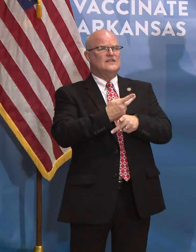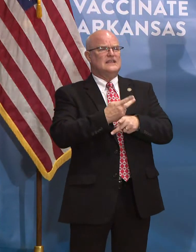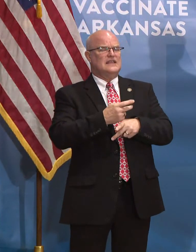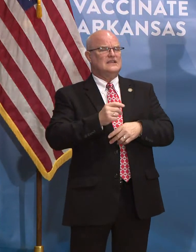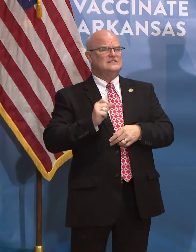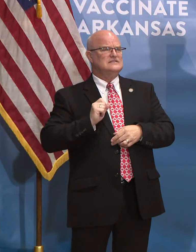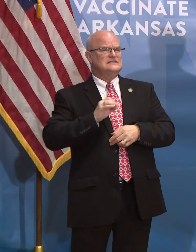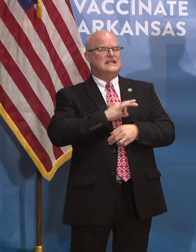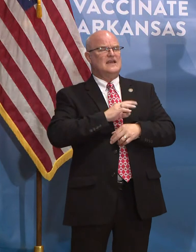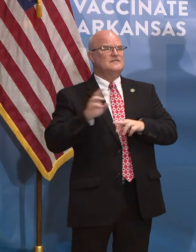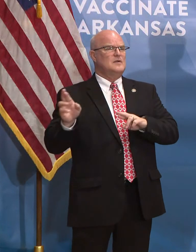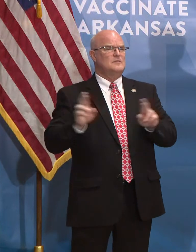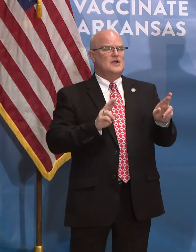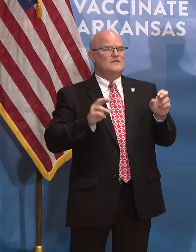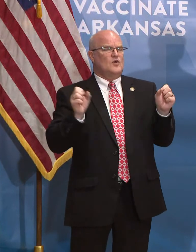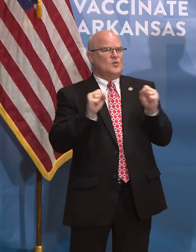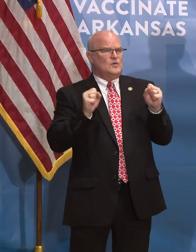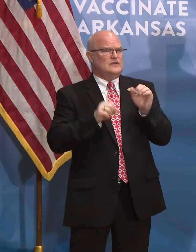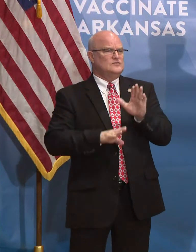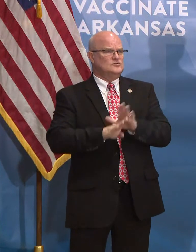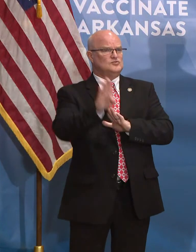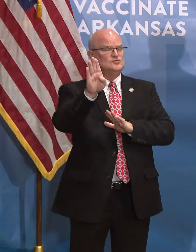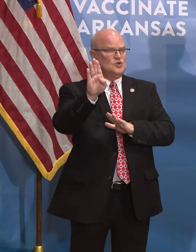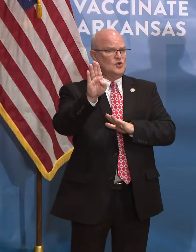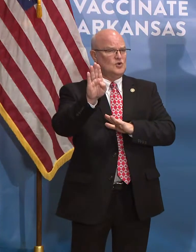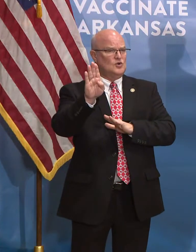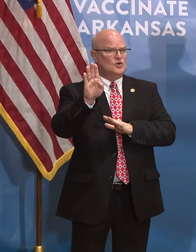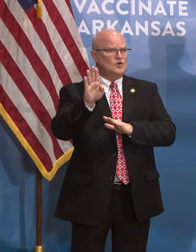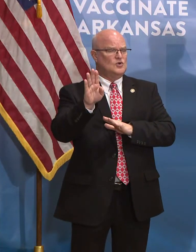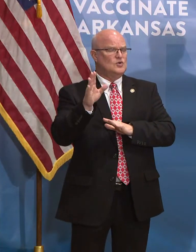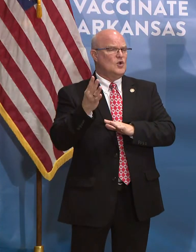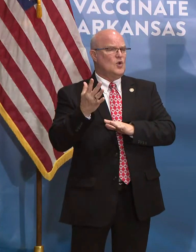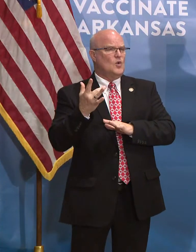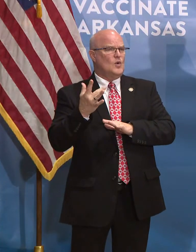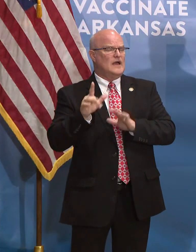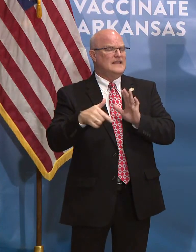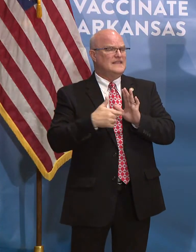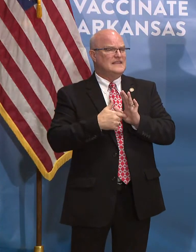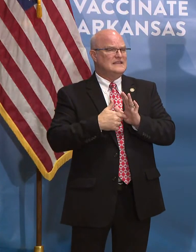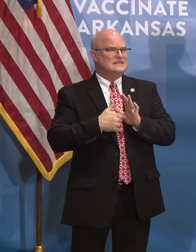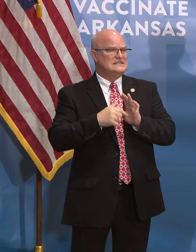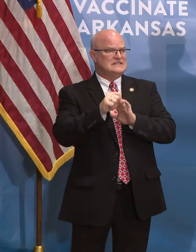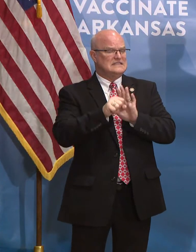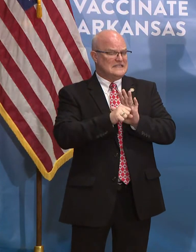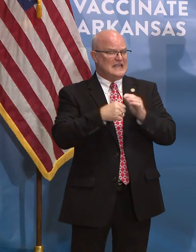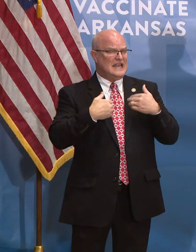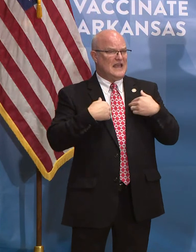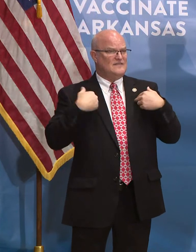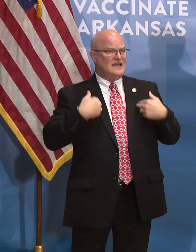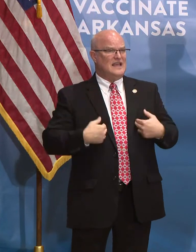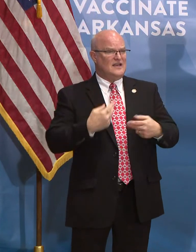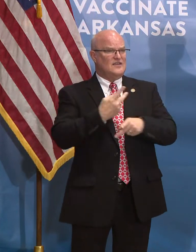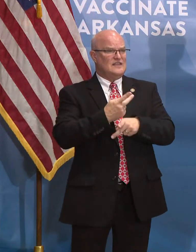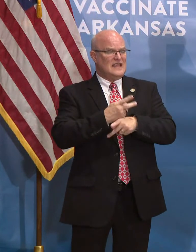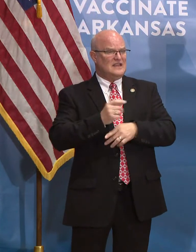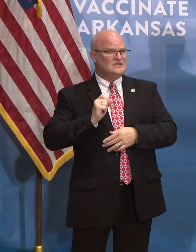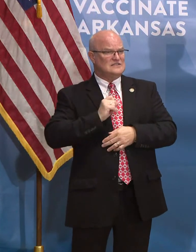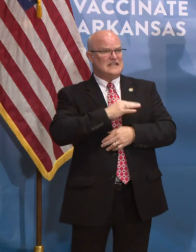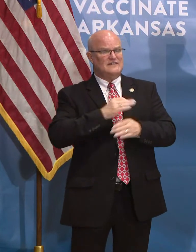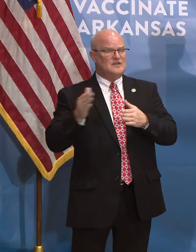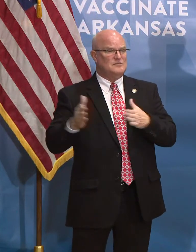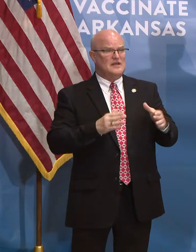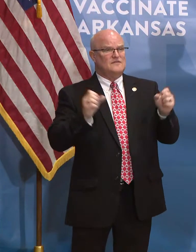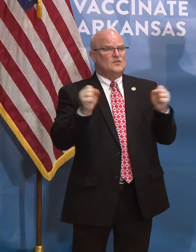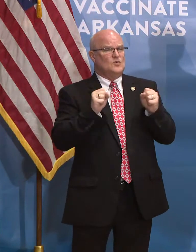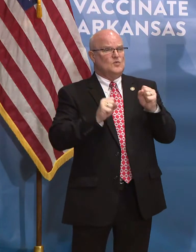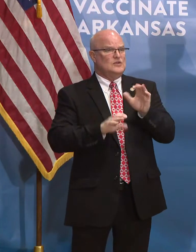plan to prepare for a winter surge? Why does the state have a healthcare staffing plan for their